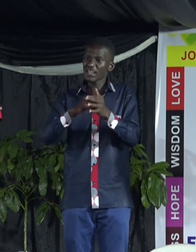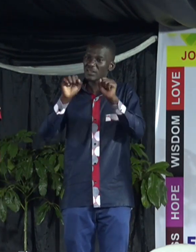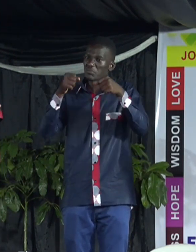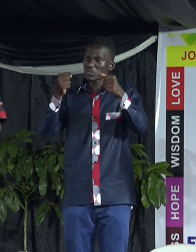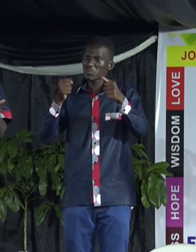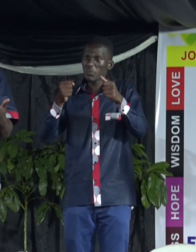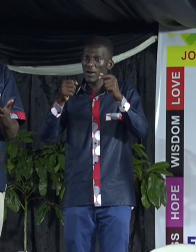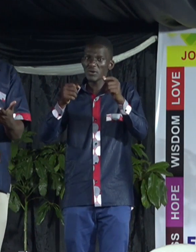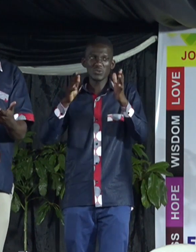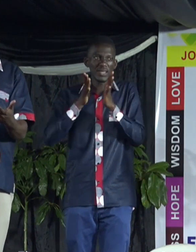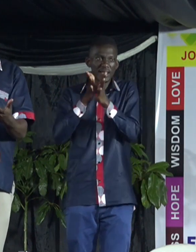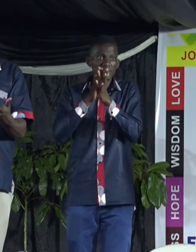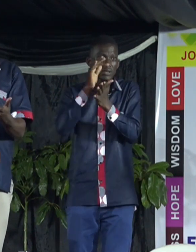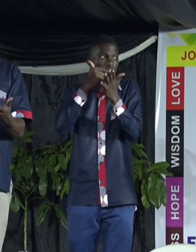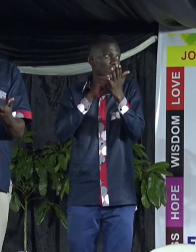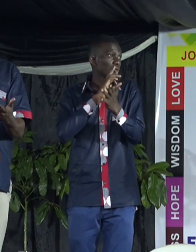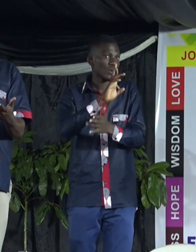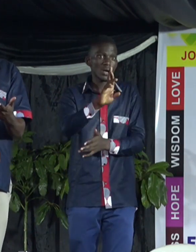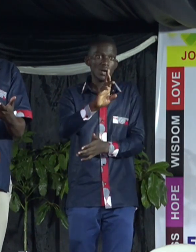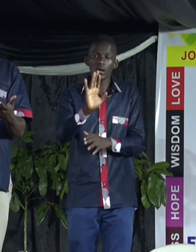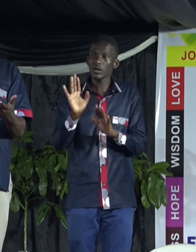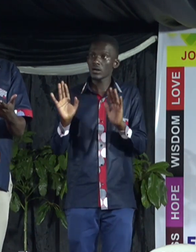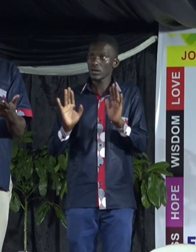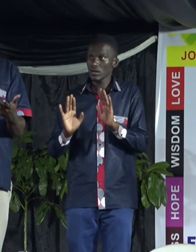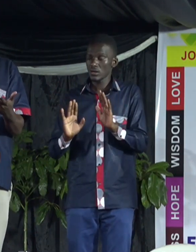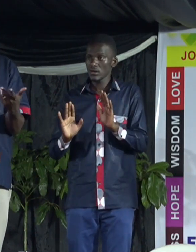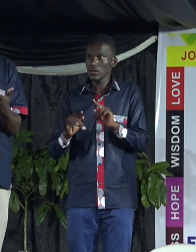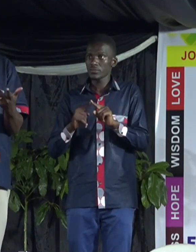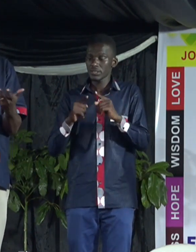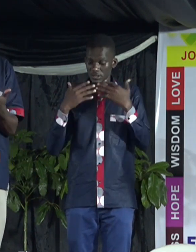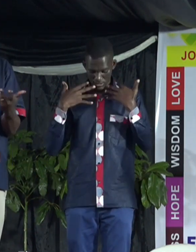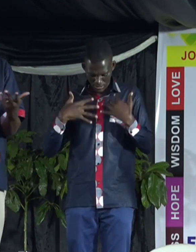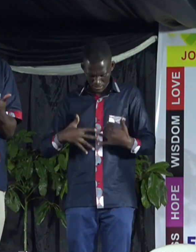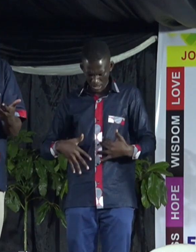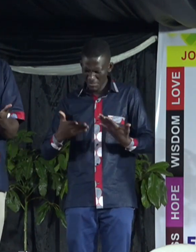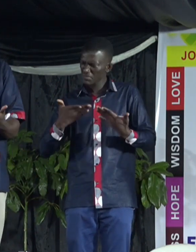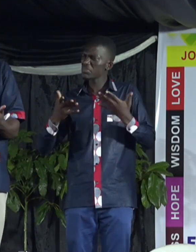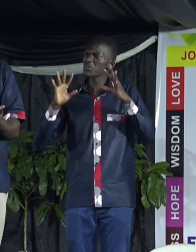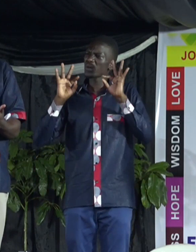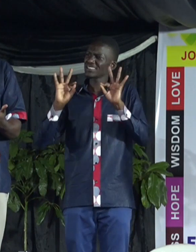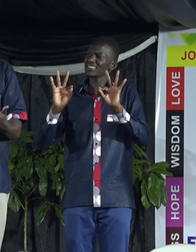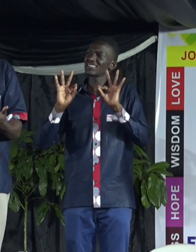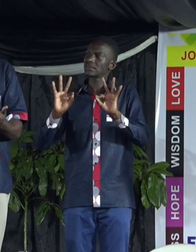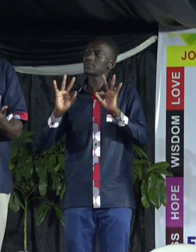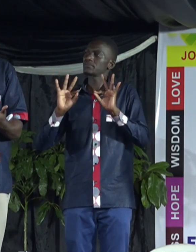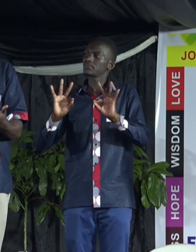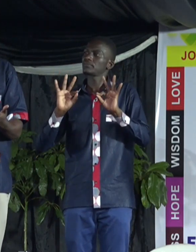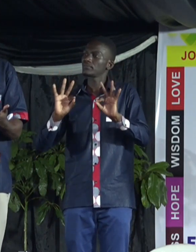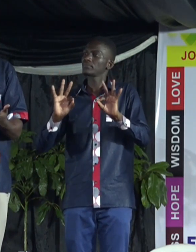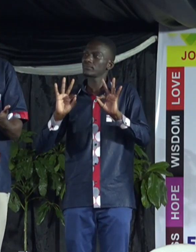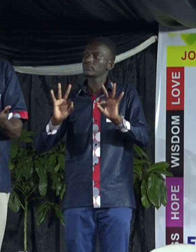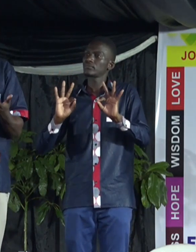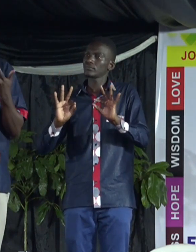chicholi, is not what makes us know who you are. Kungulu kunobo yambade bulungi. Outside you